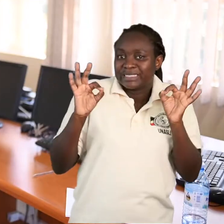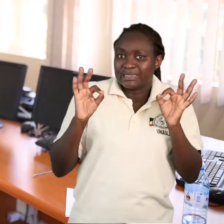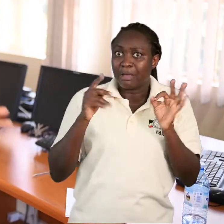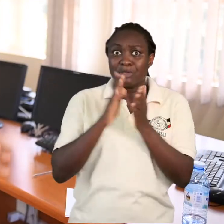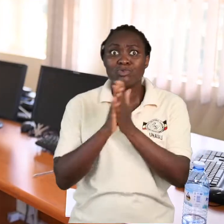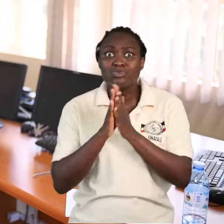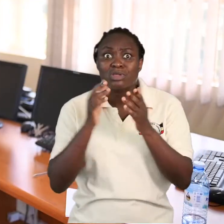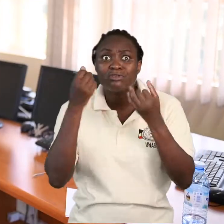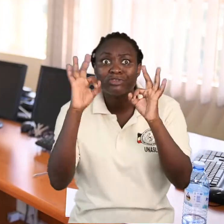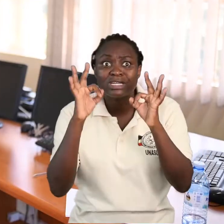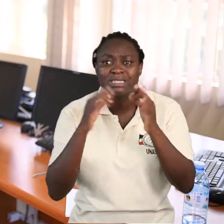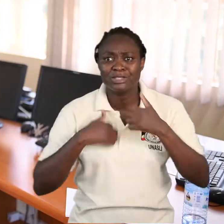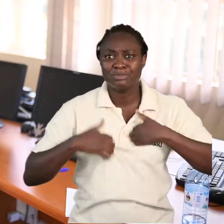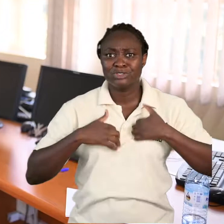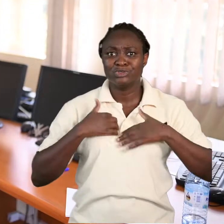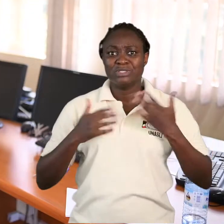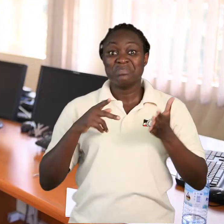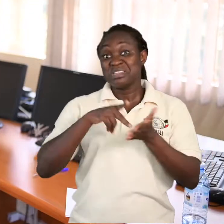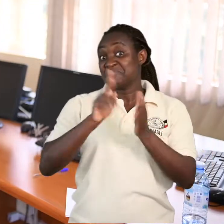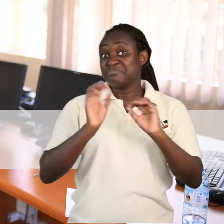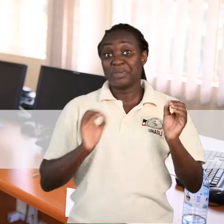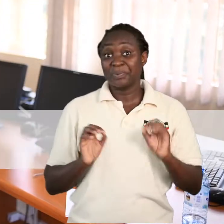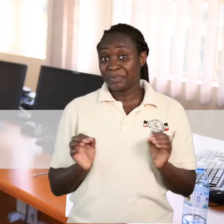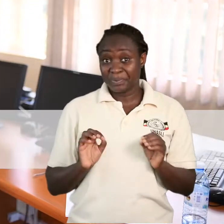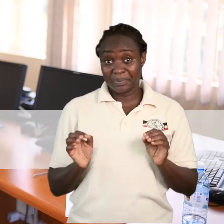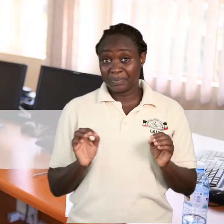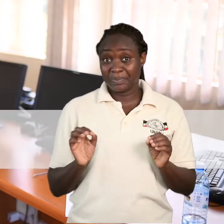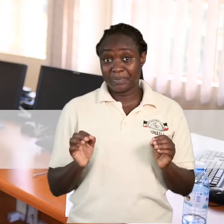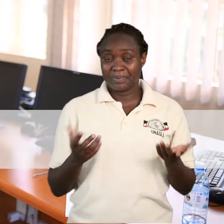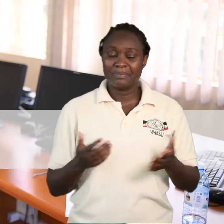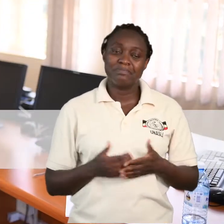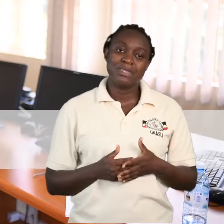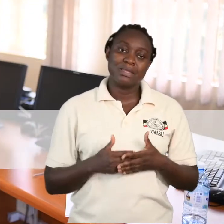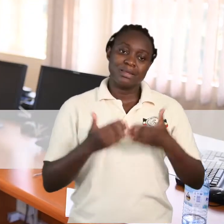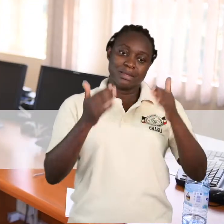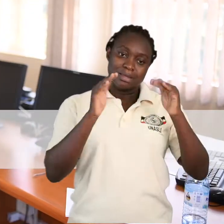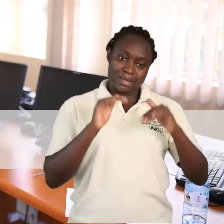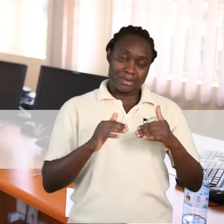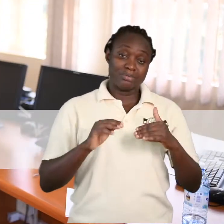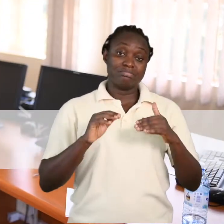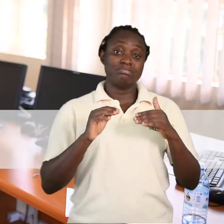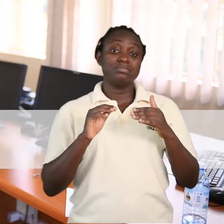So you plan the content. Step 3.